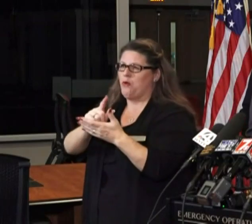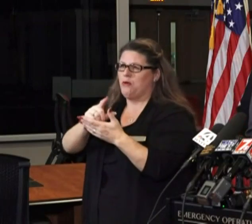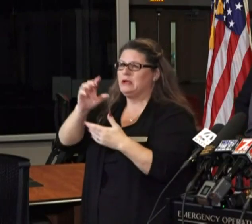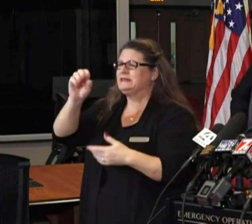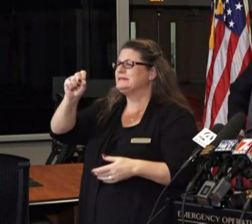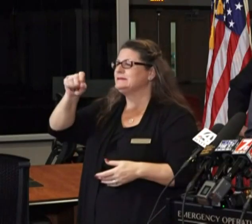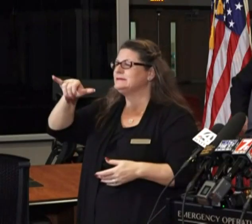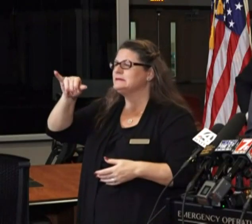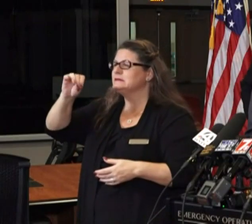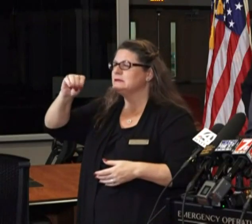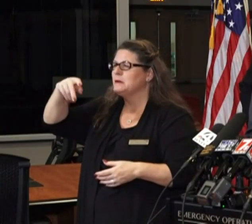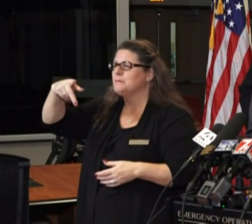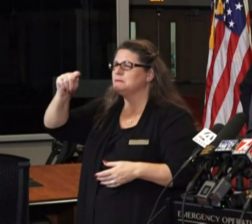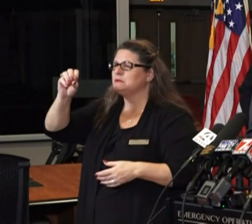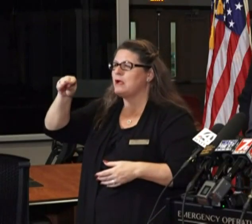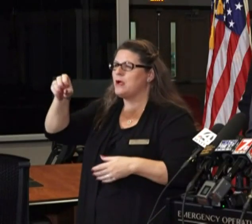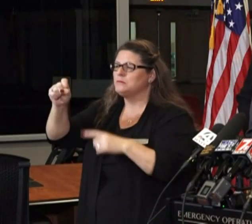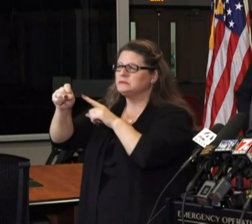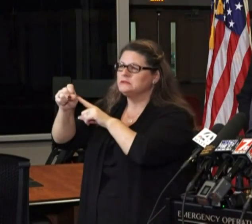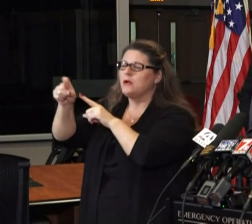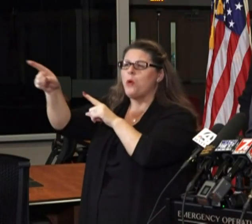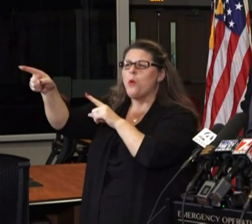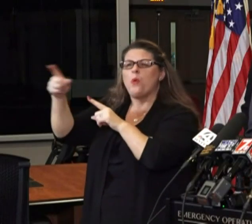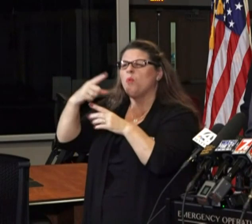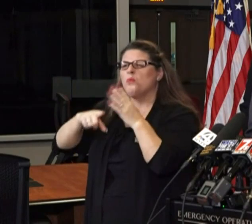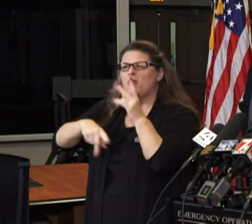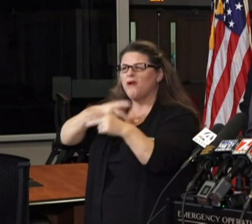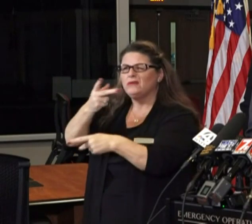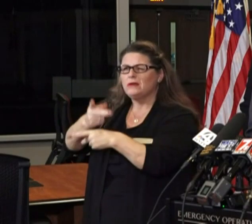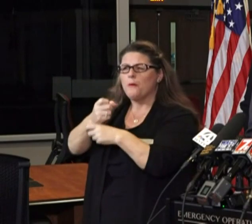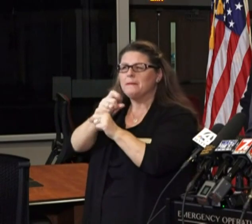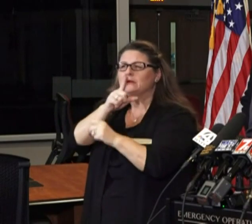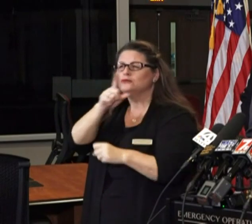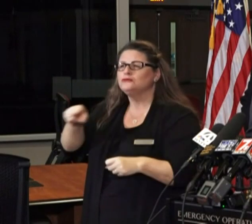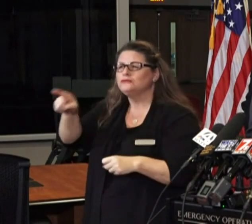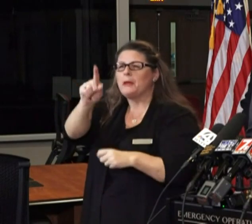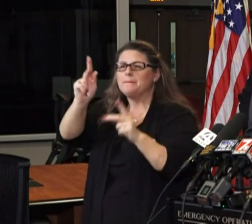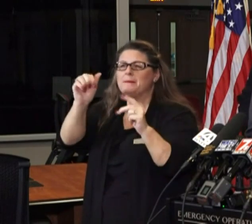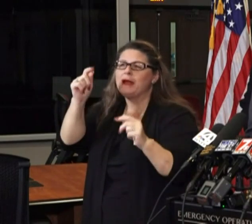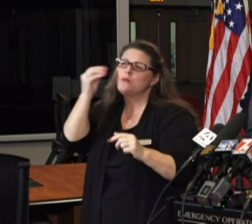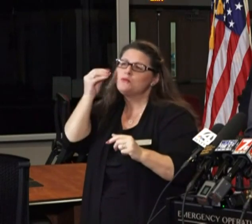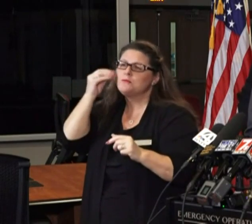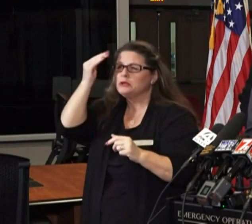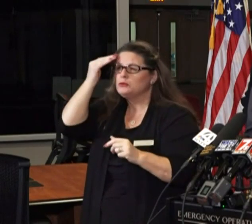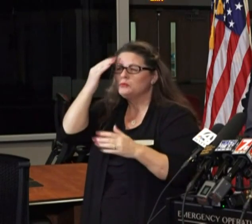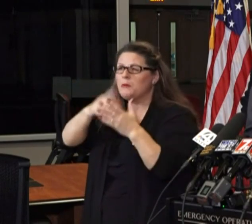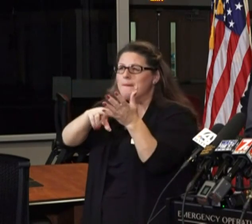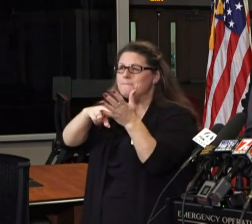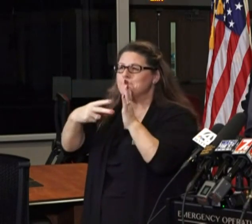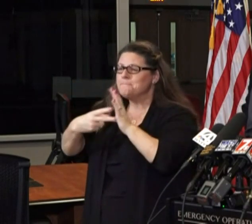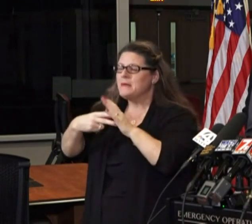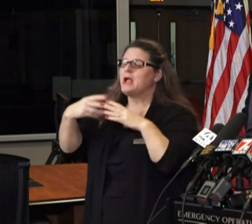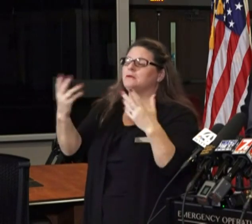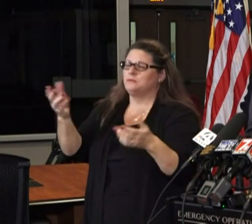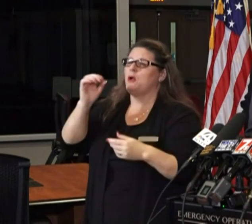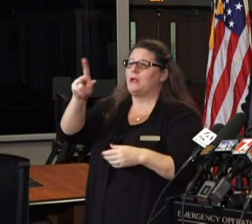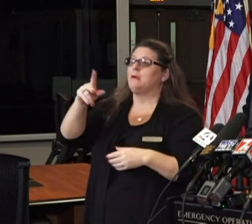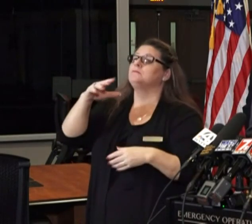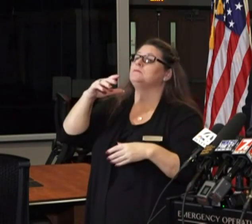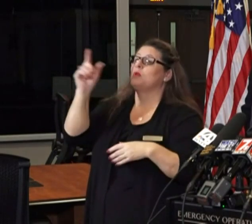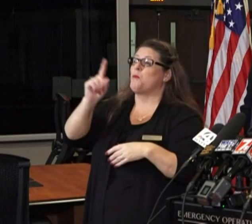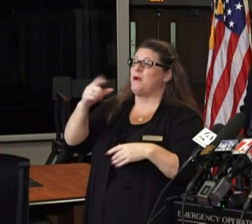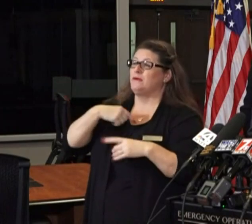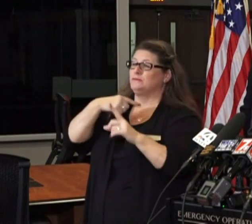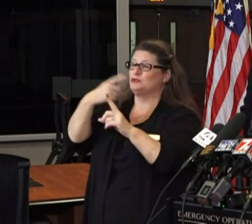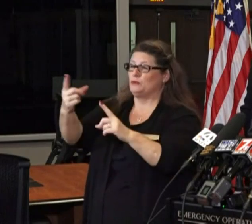Just for clarification purposes, what type of symptoms, so that anyone at home is watching right now, what should they be mindful of? I would refer you to, for example, the virtual care platform, where